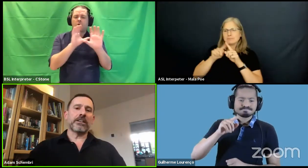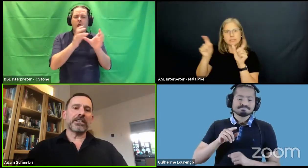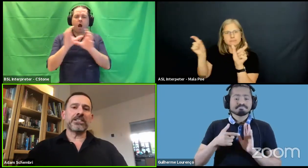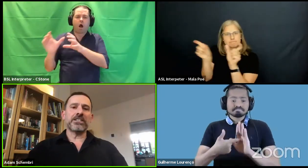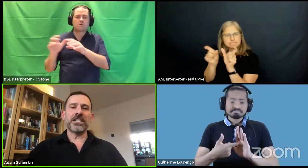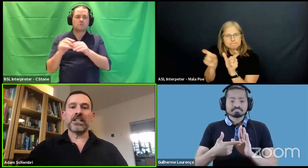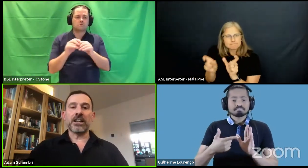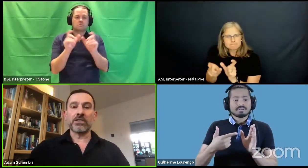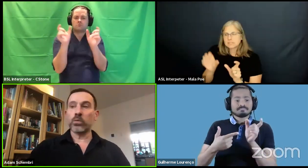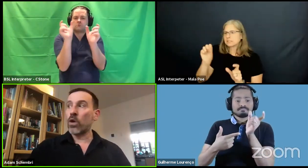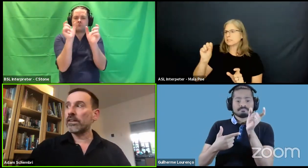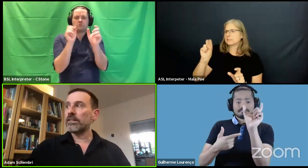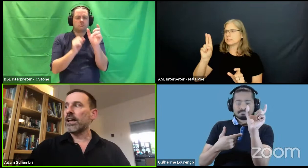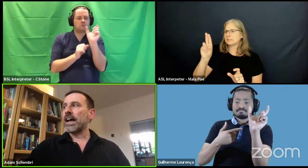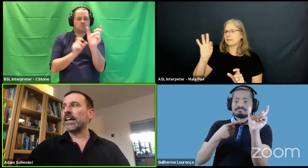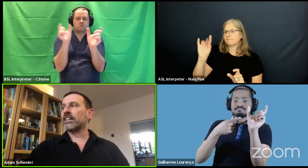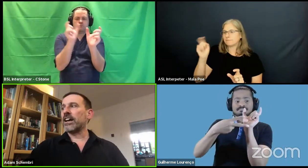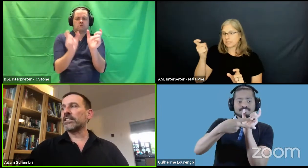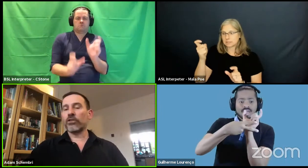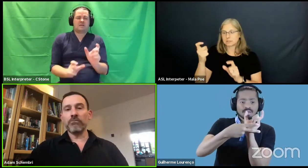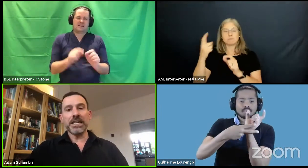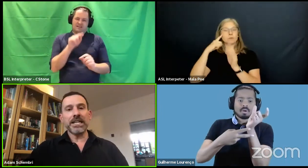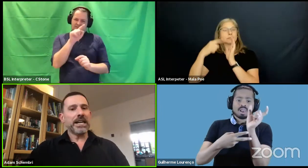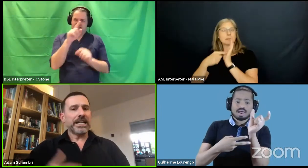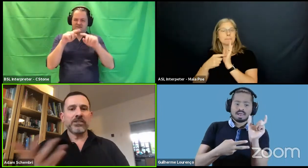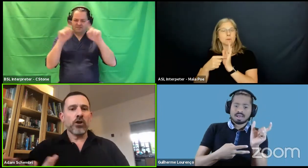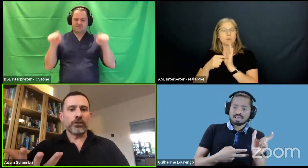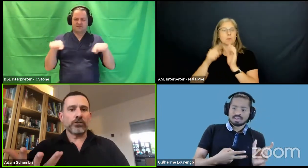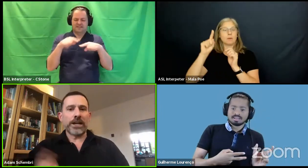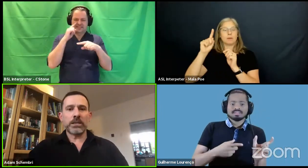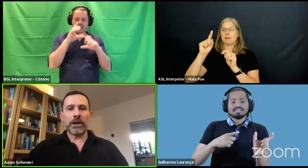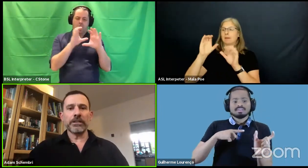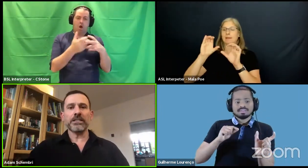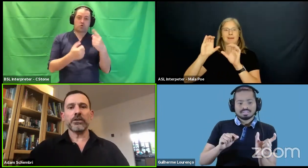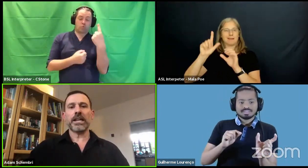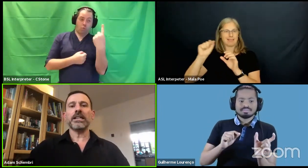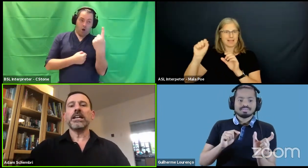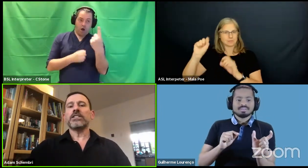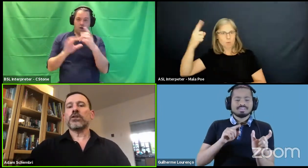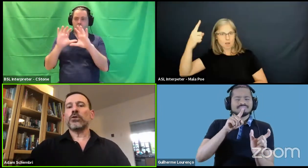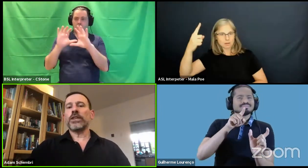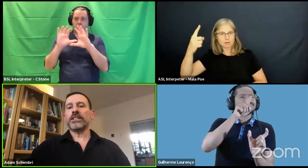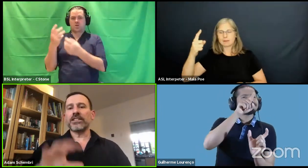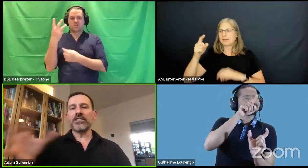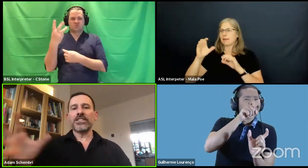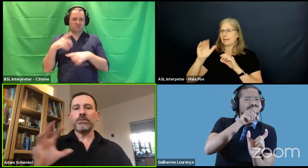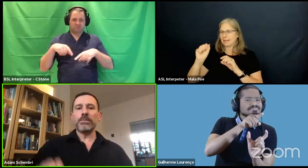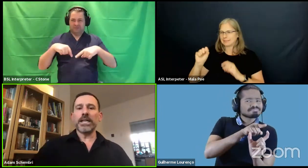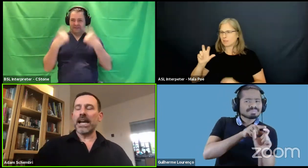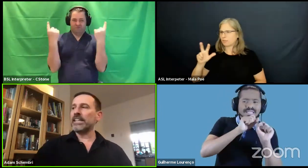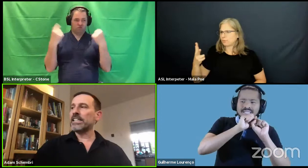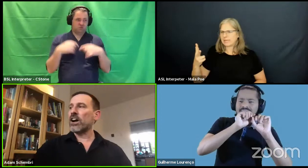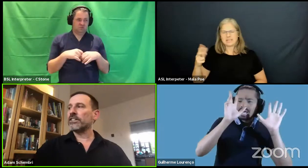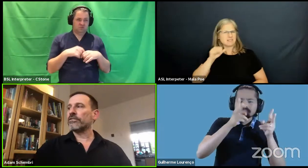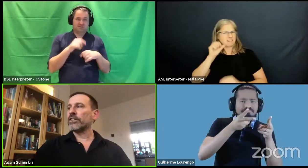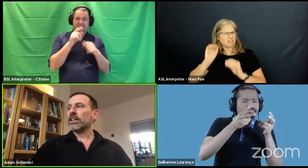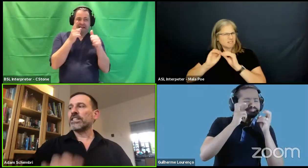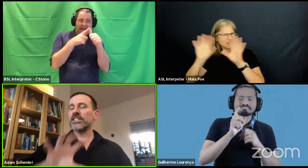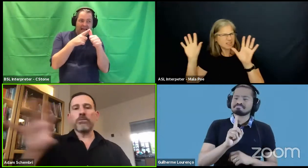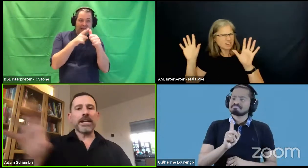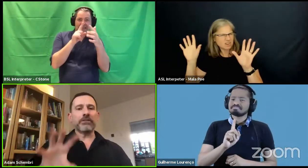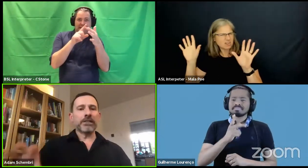the suffixes in class 1 and class 3 is not transparent, okay? So there doesn't seem to be any kind